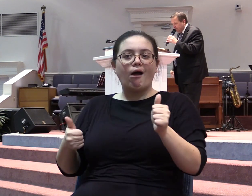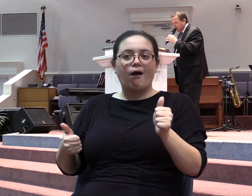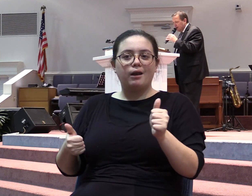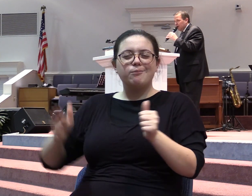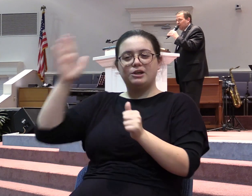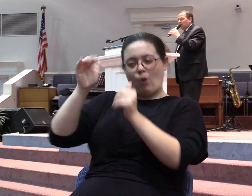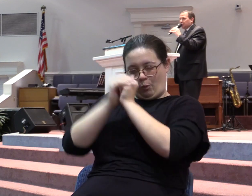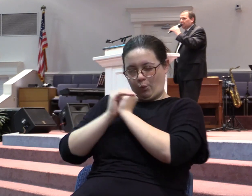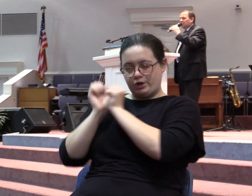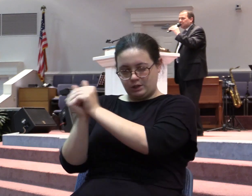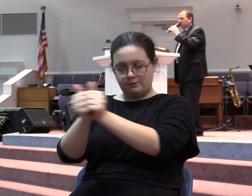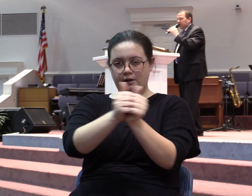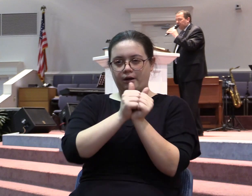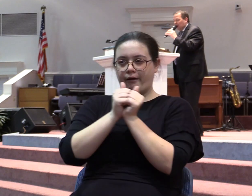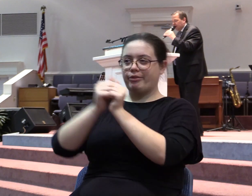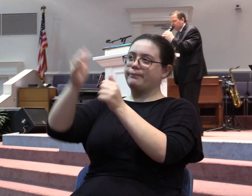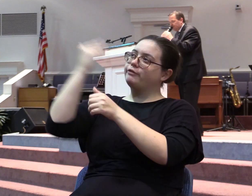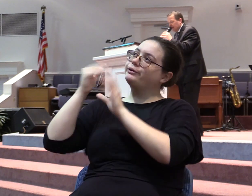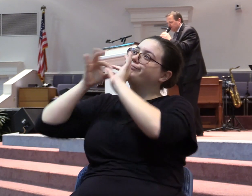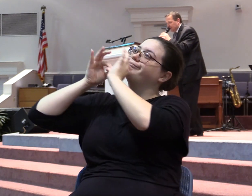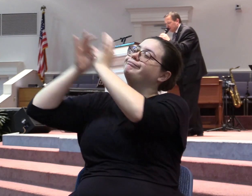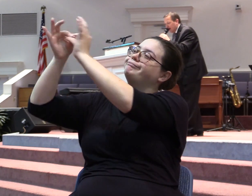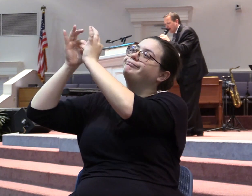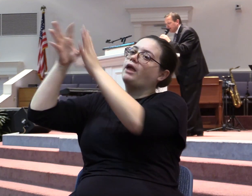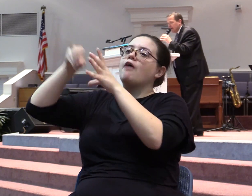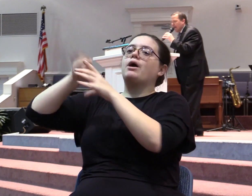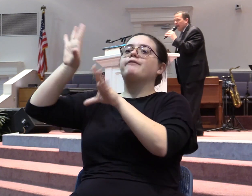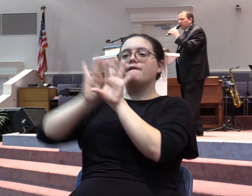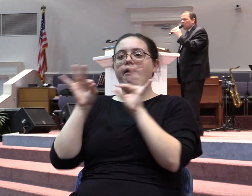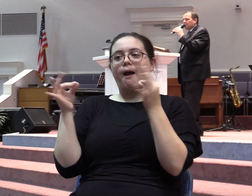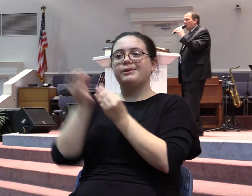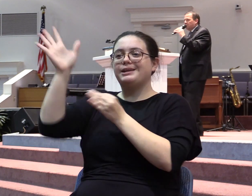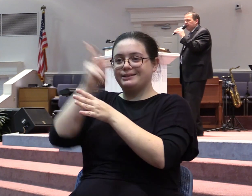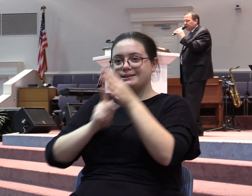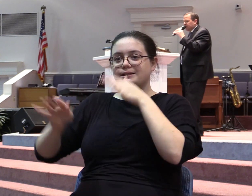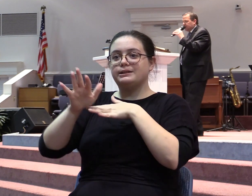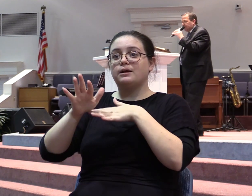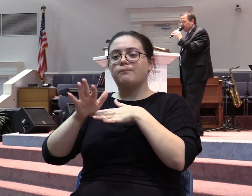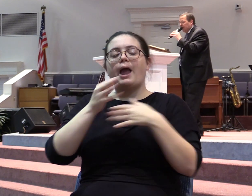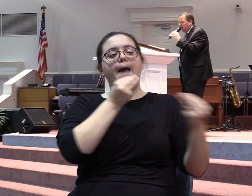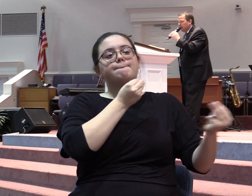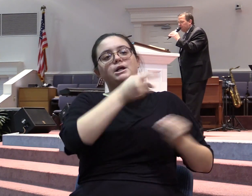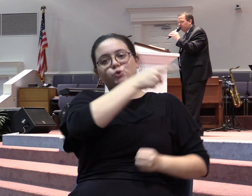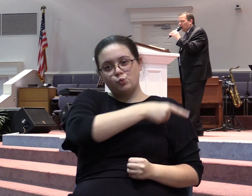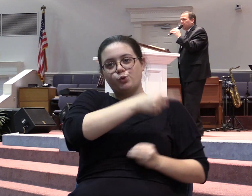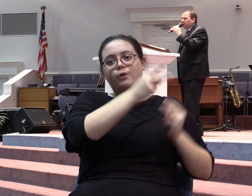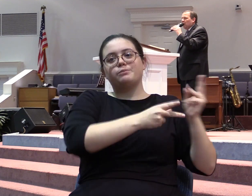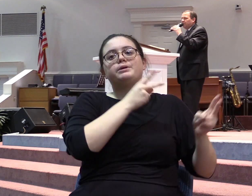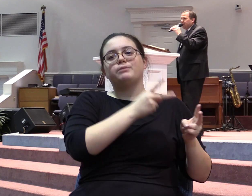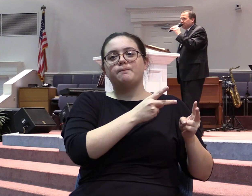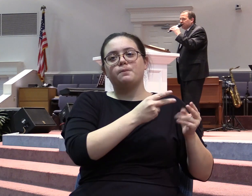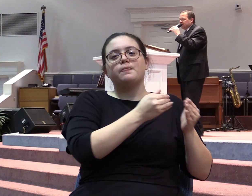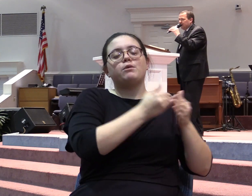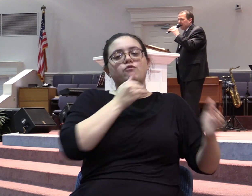relationship. Those who used to be part of the family of God. And you go minister to them before you